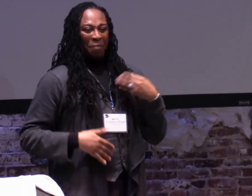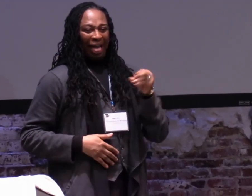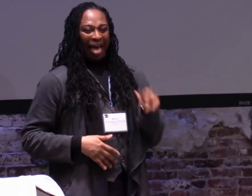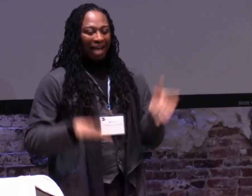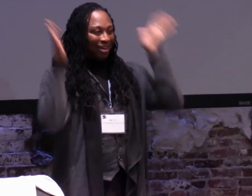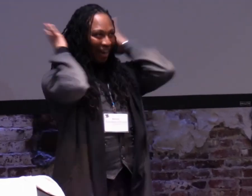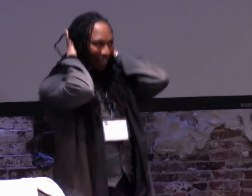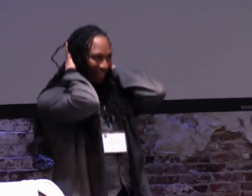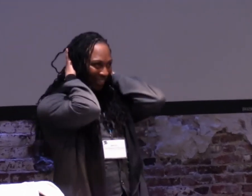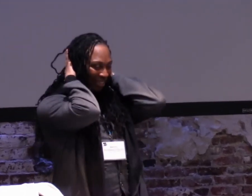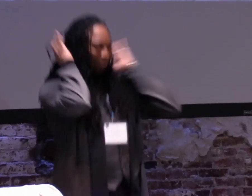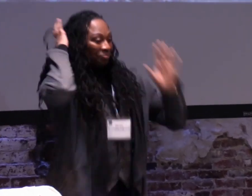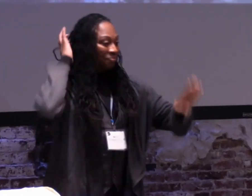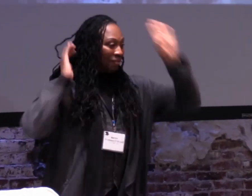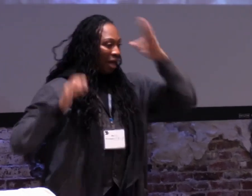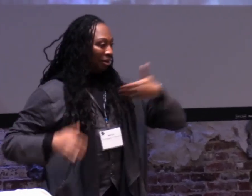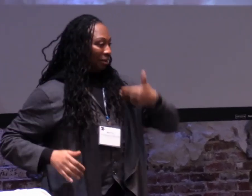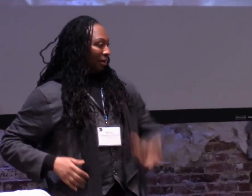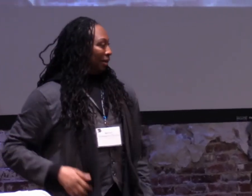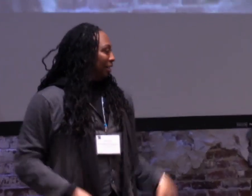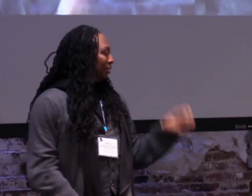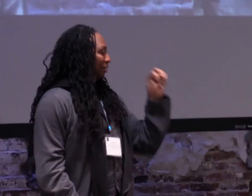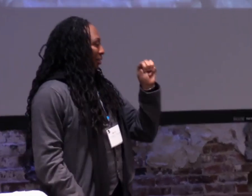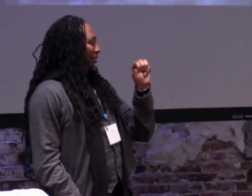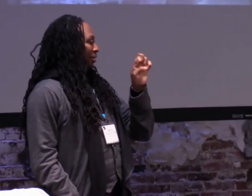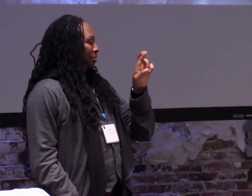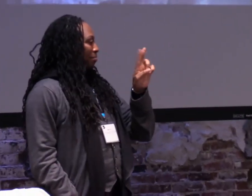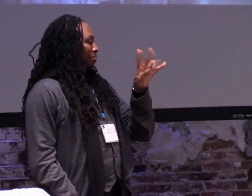I'm so nervous. Oh my God.